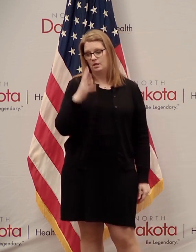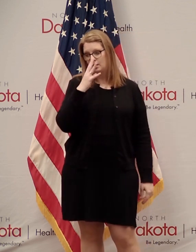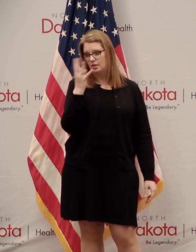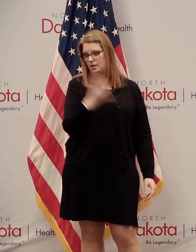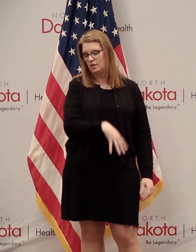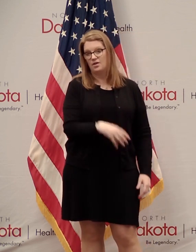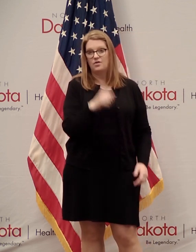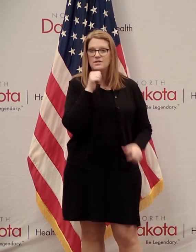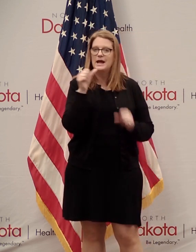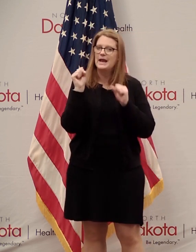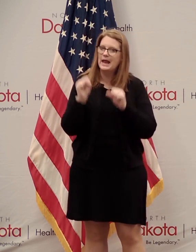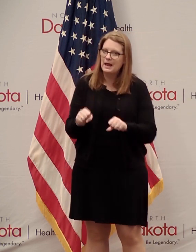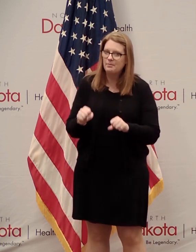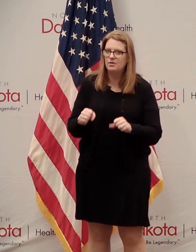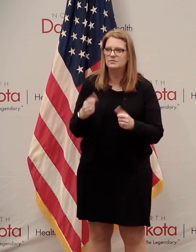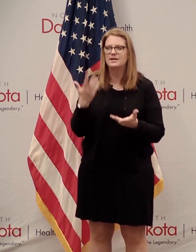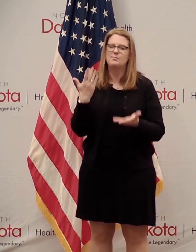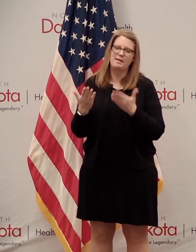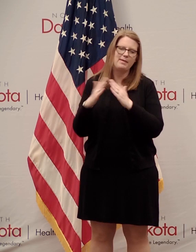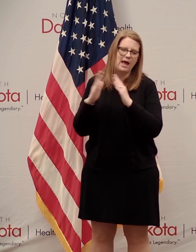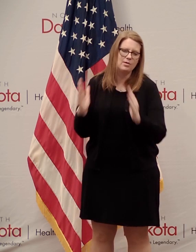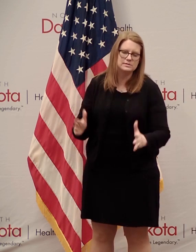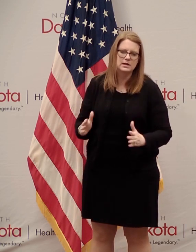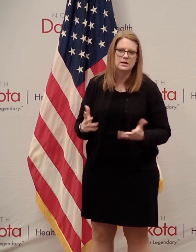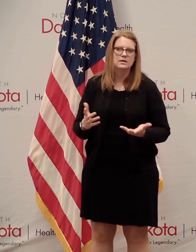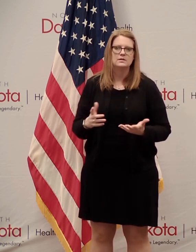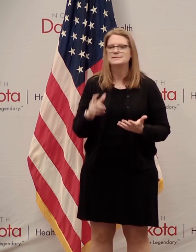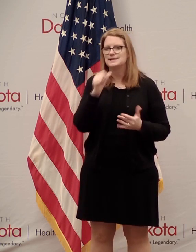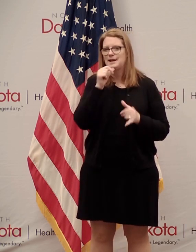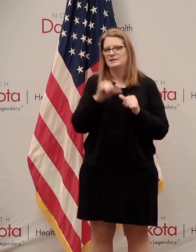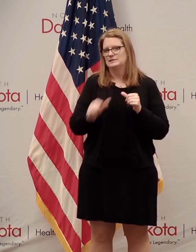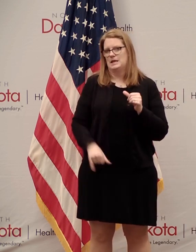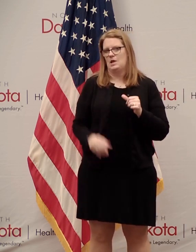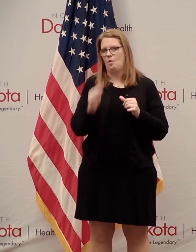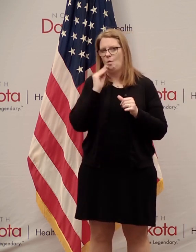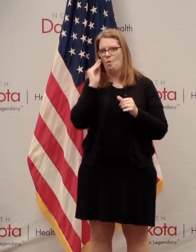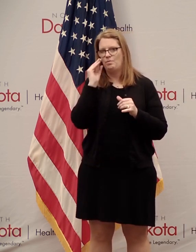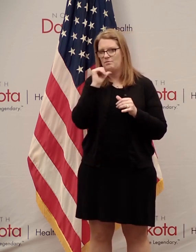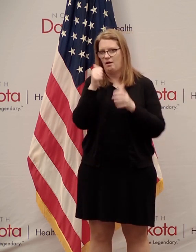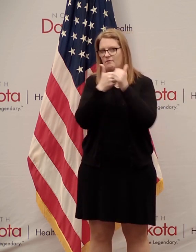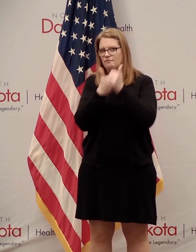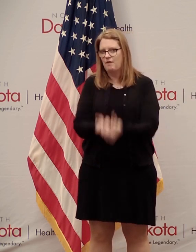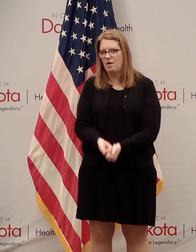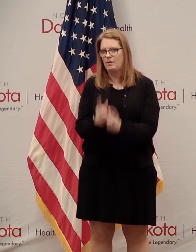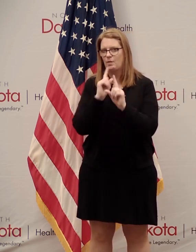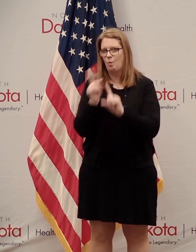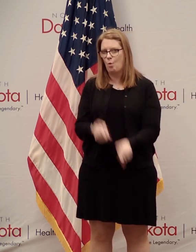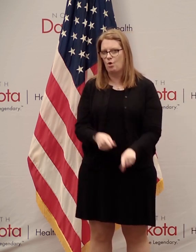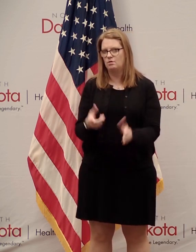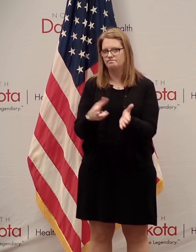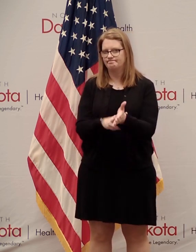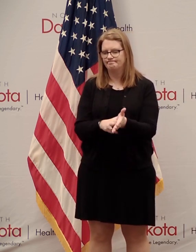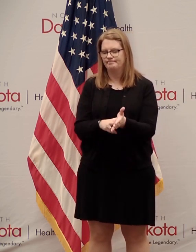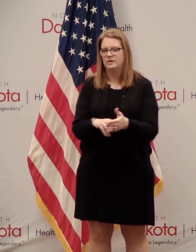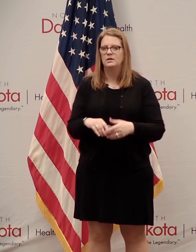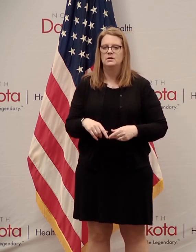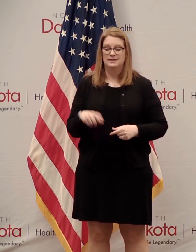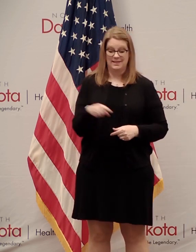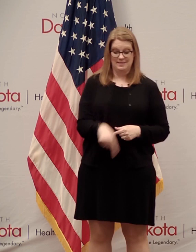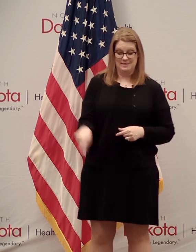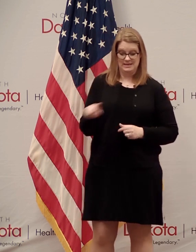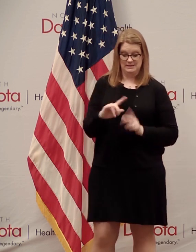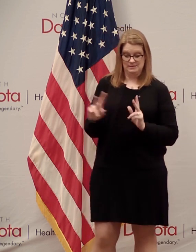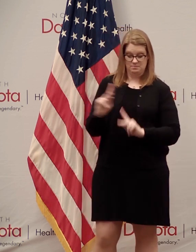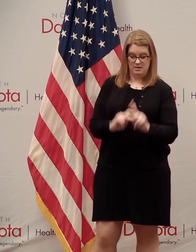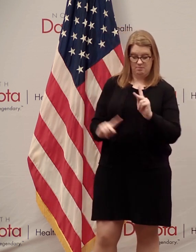housing, to comply to the state health officer's confinement order. These individuals, because